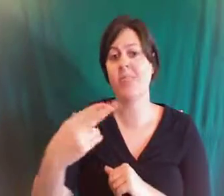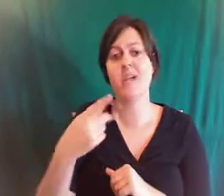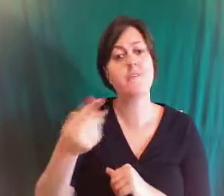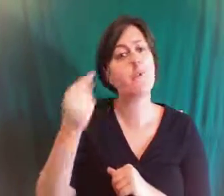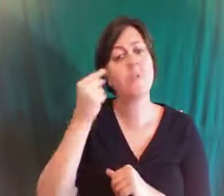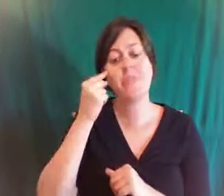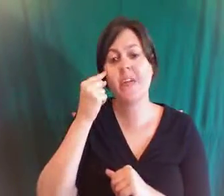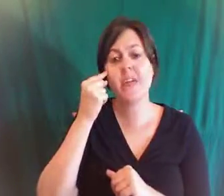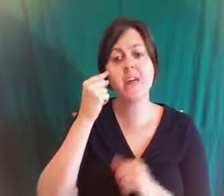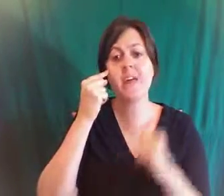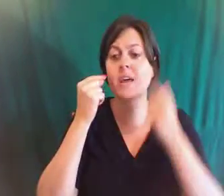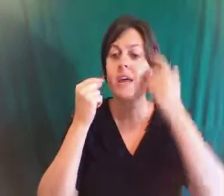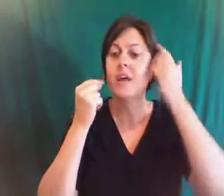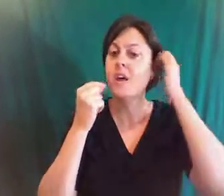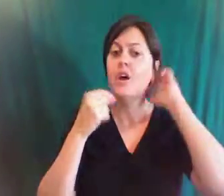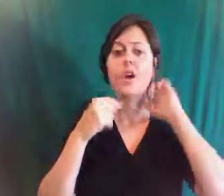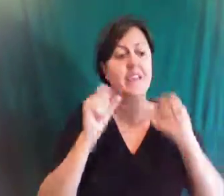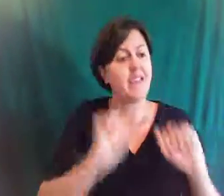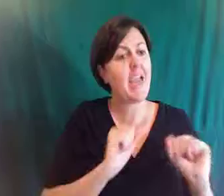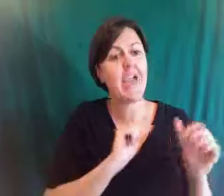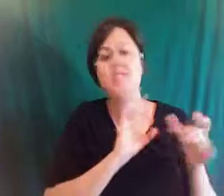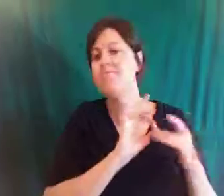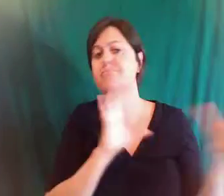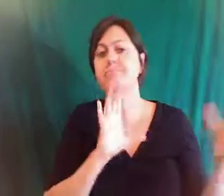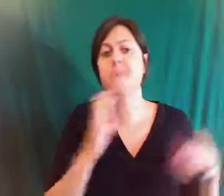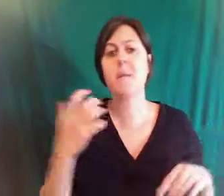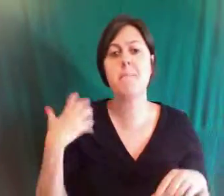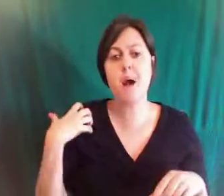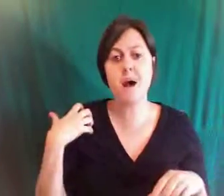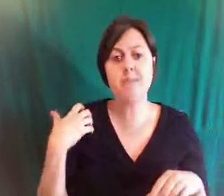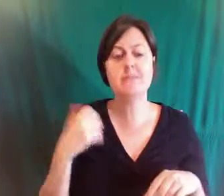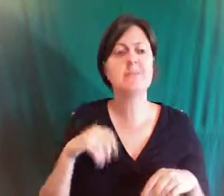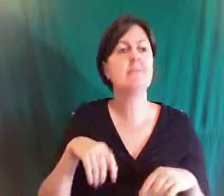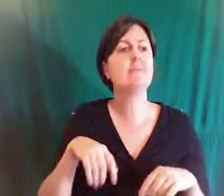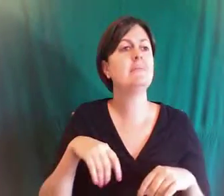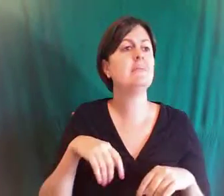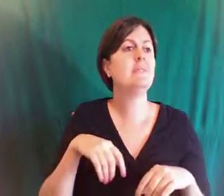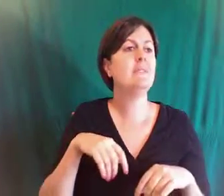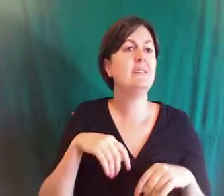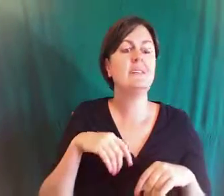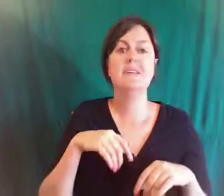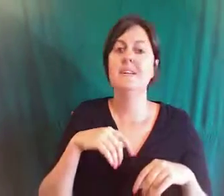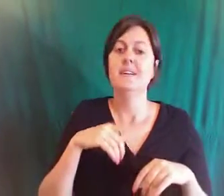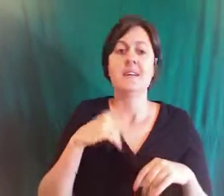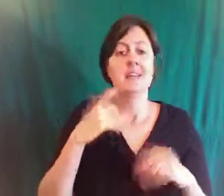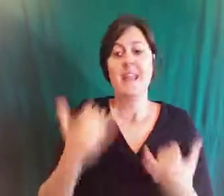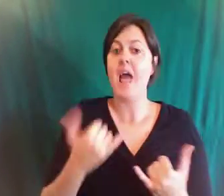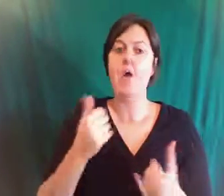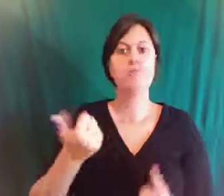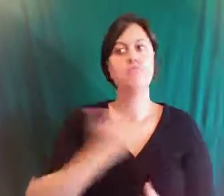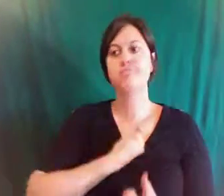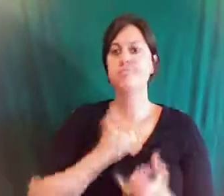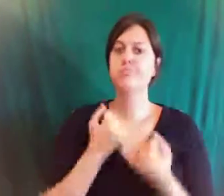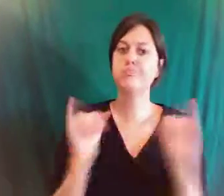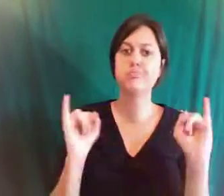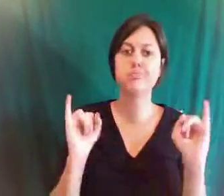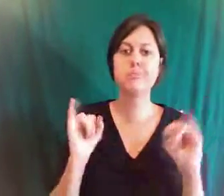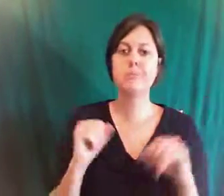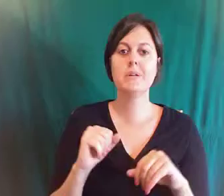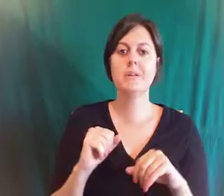do your own thing no you're just going to trade in your one boss for six or ten or twenty other ones none of whom know you have another one